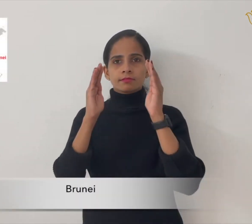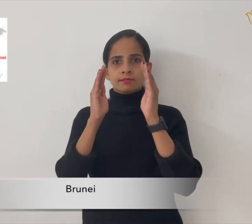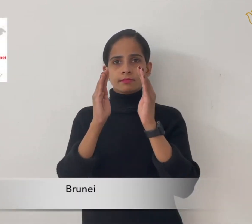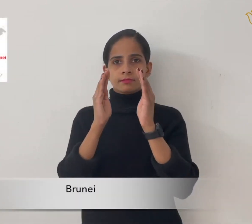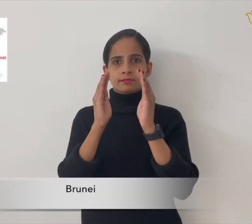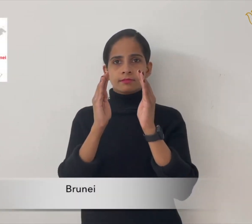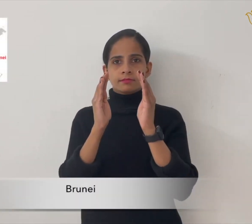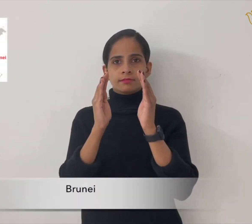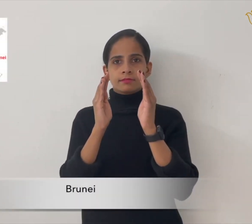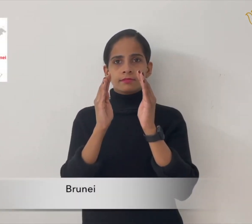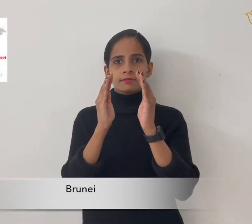Brunei,